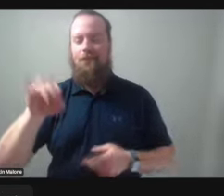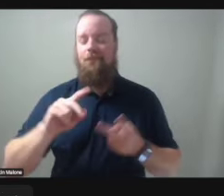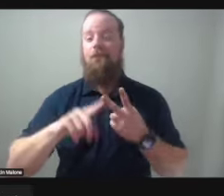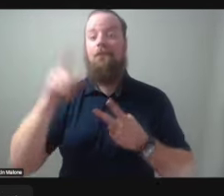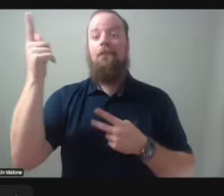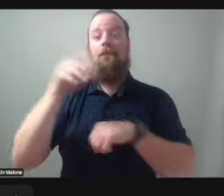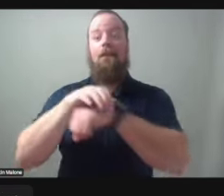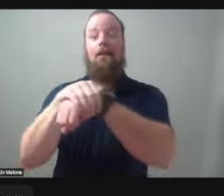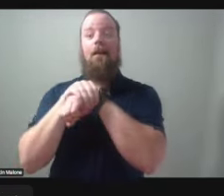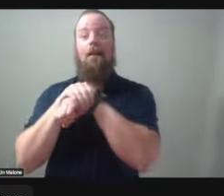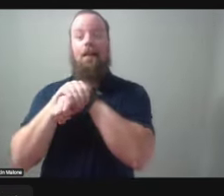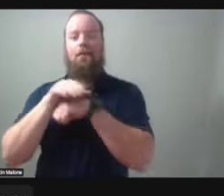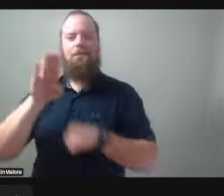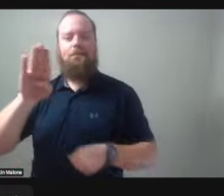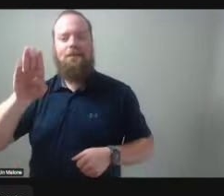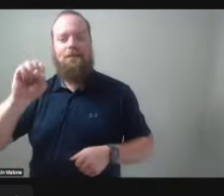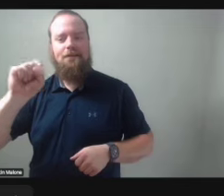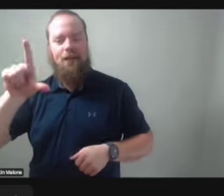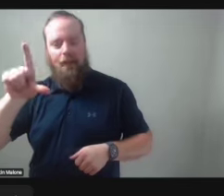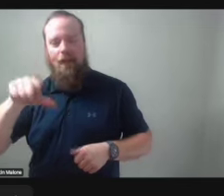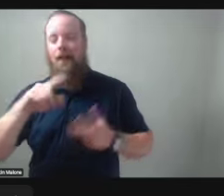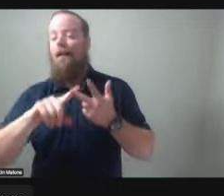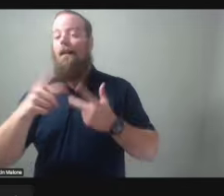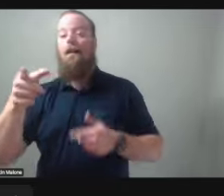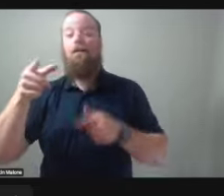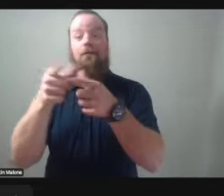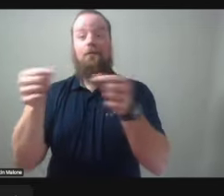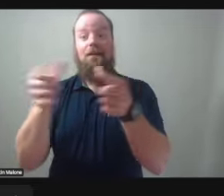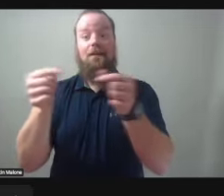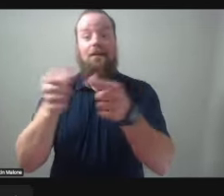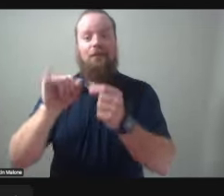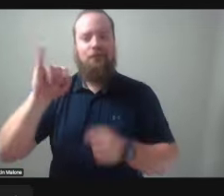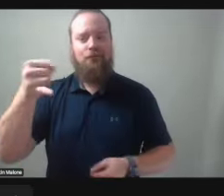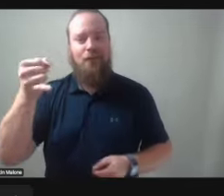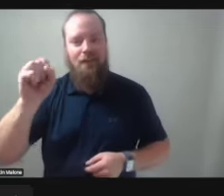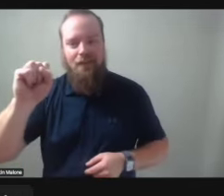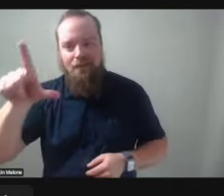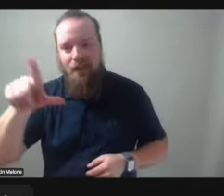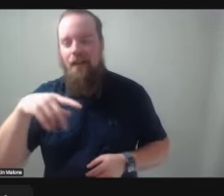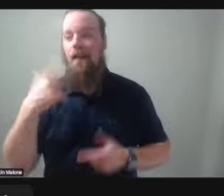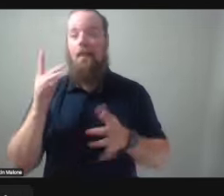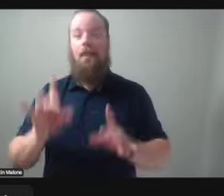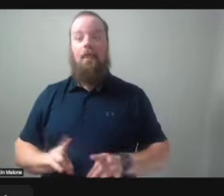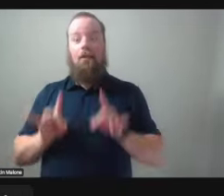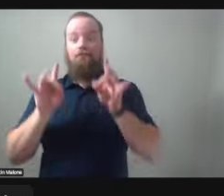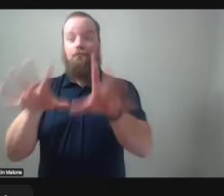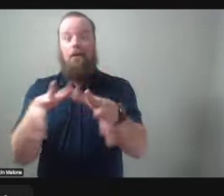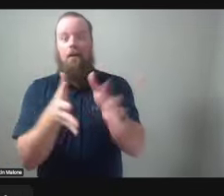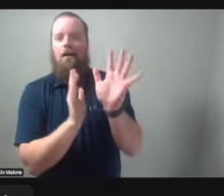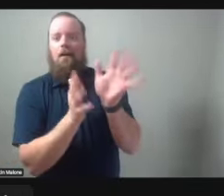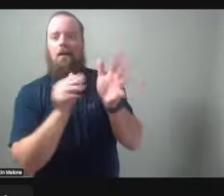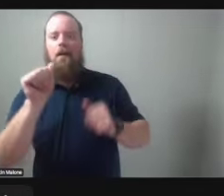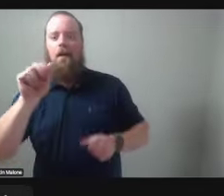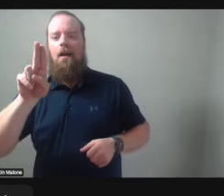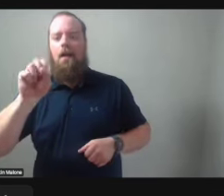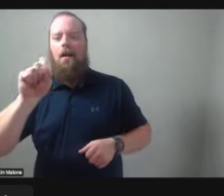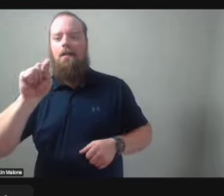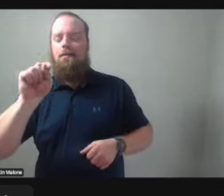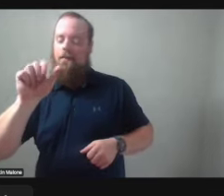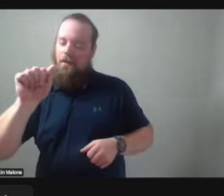universal. LSF is the French sign language that is used within France. Japan has their own